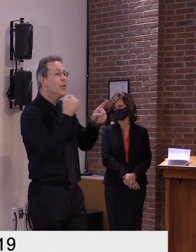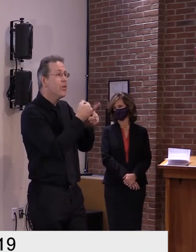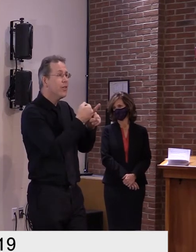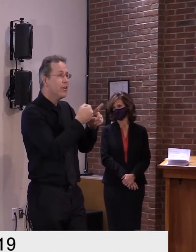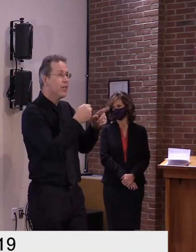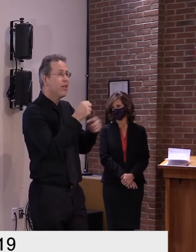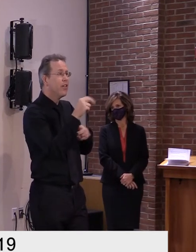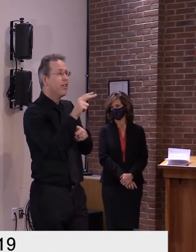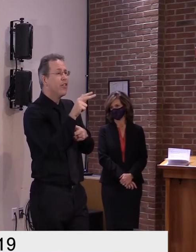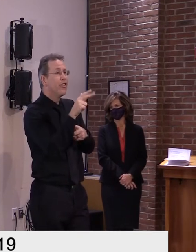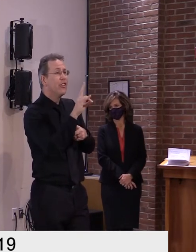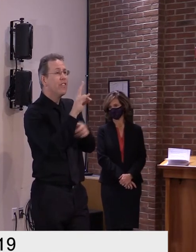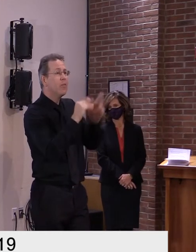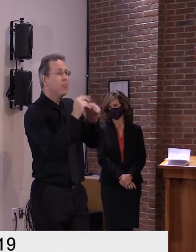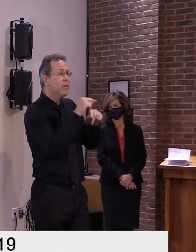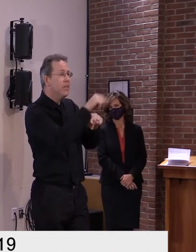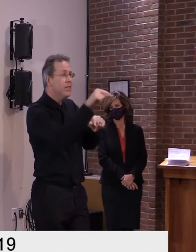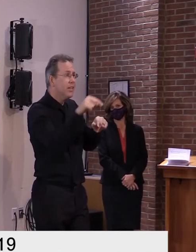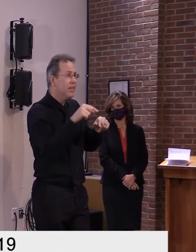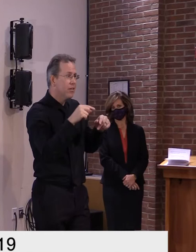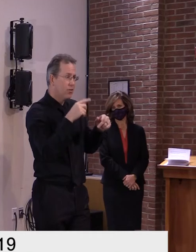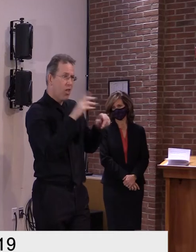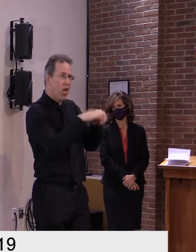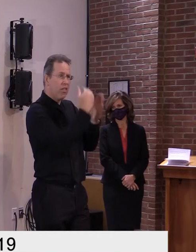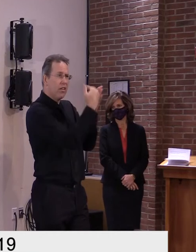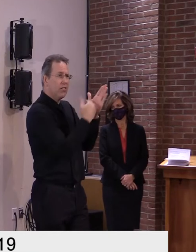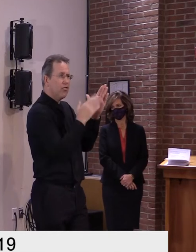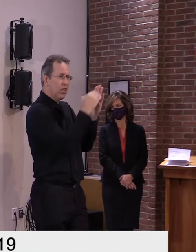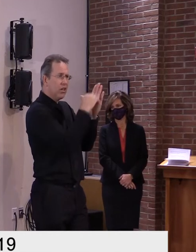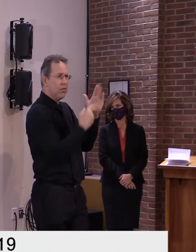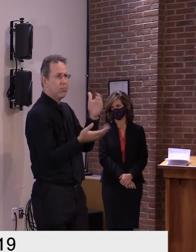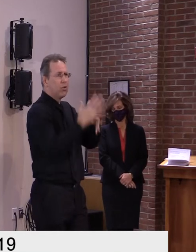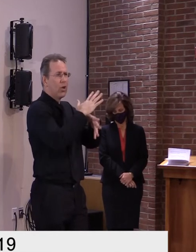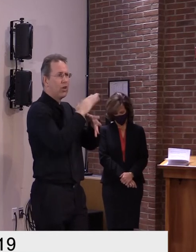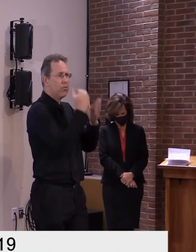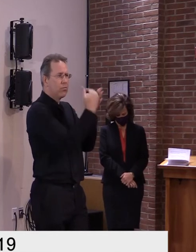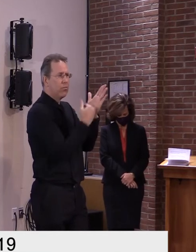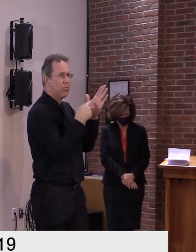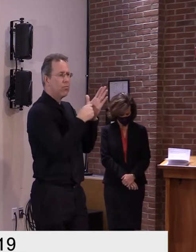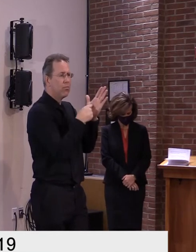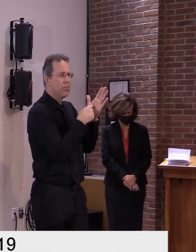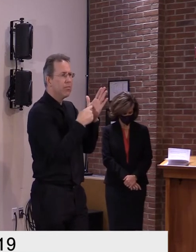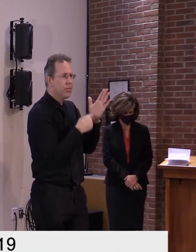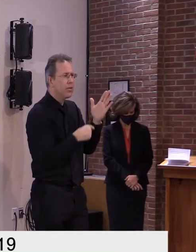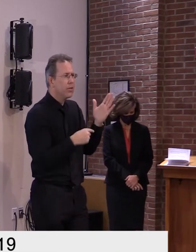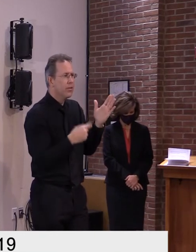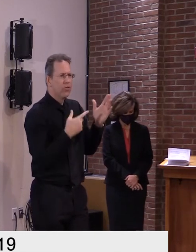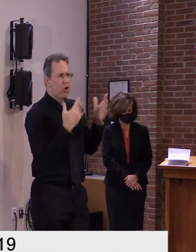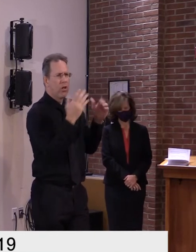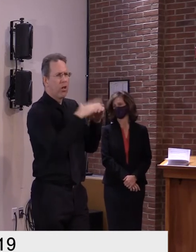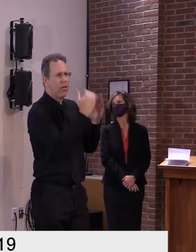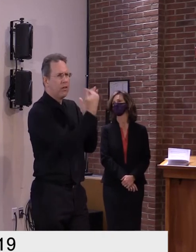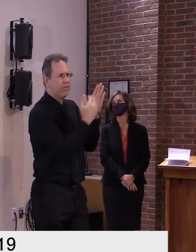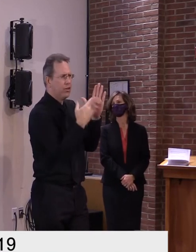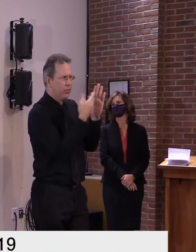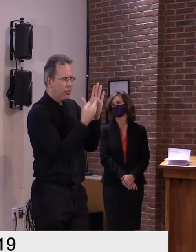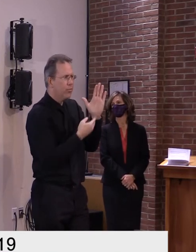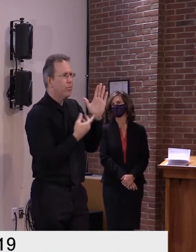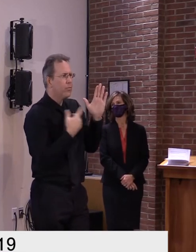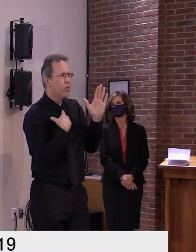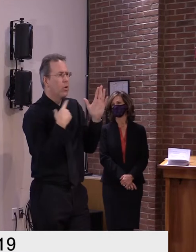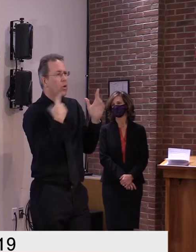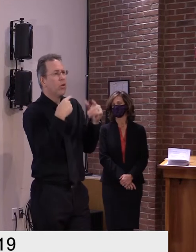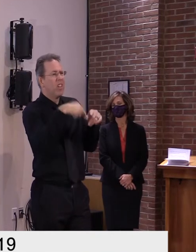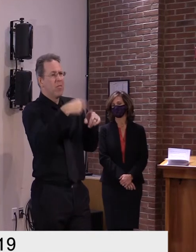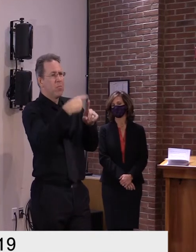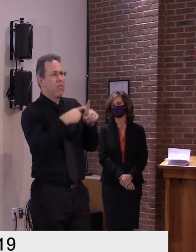the first day or the second day, but they're in that group so that during the month of December, they're going to get their vaccine.